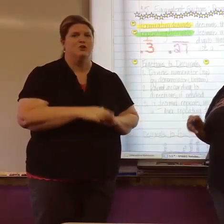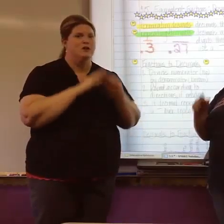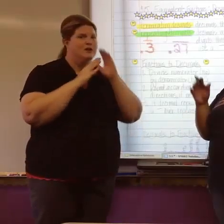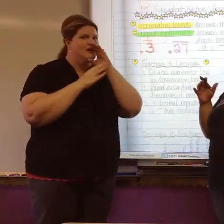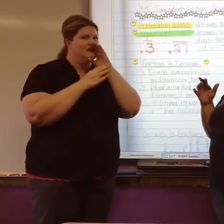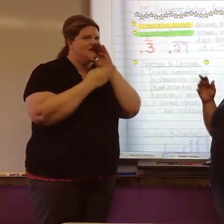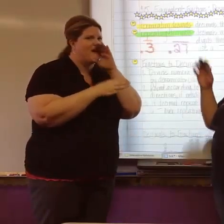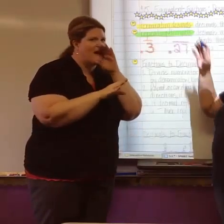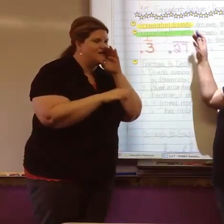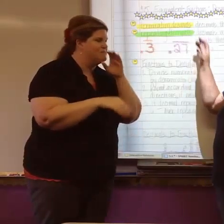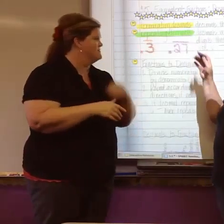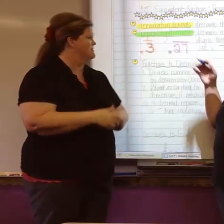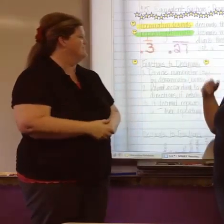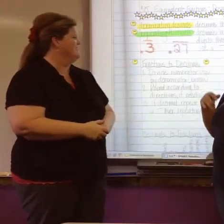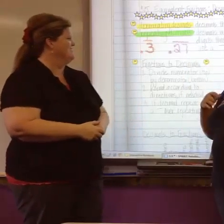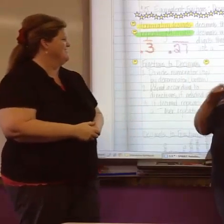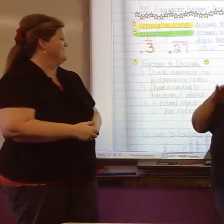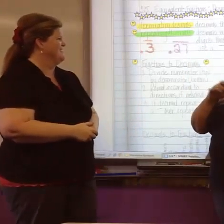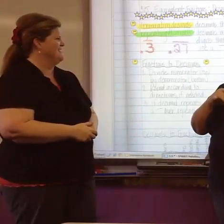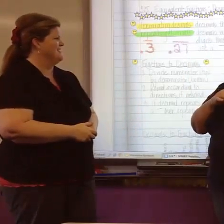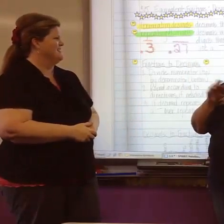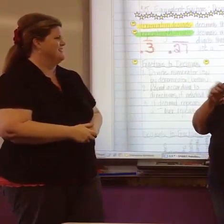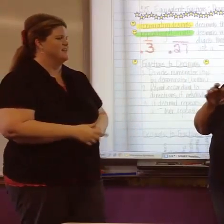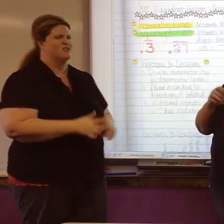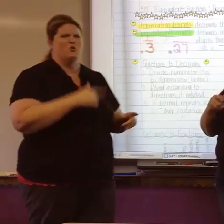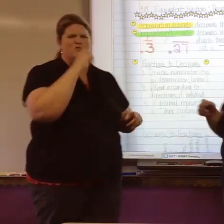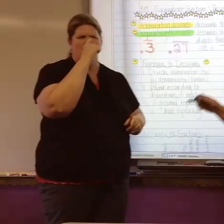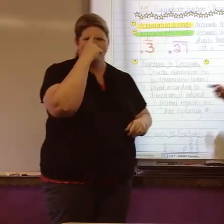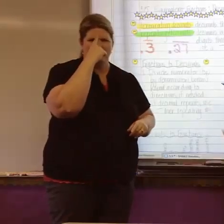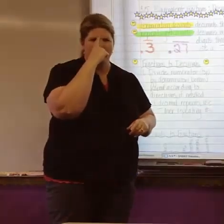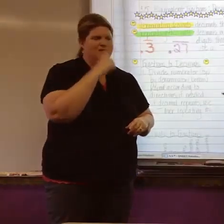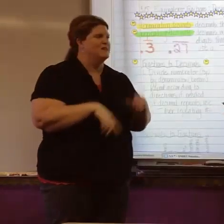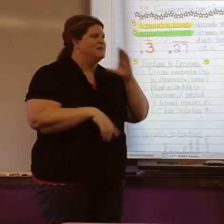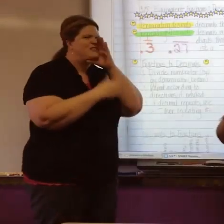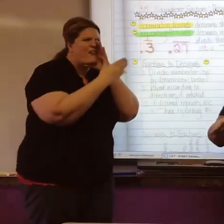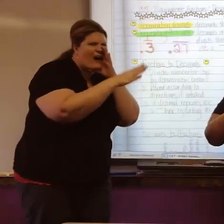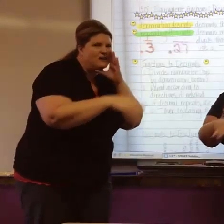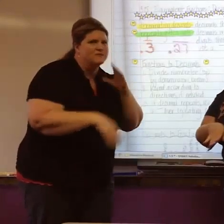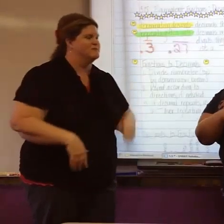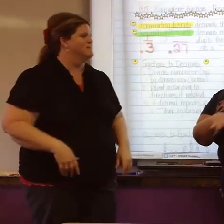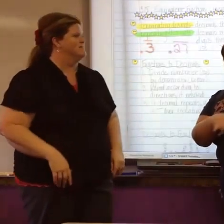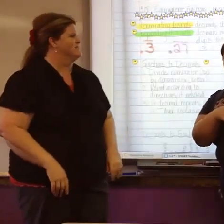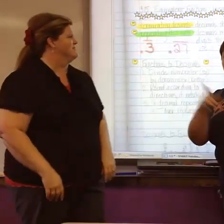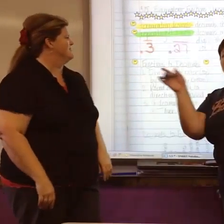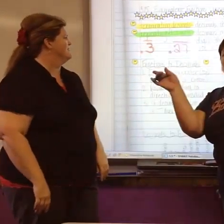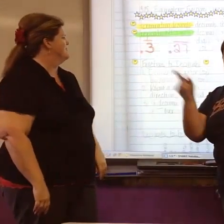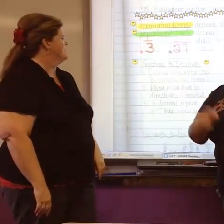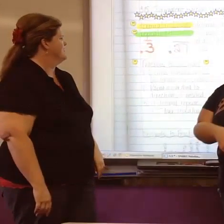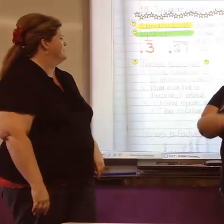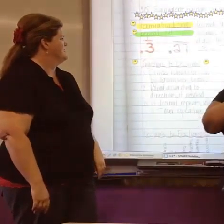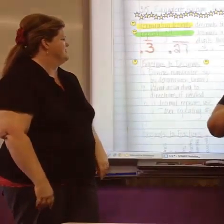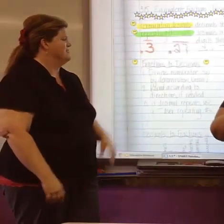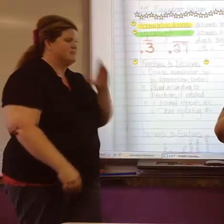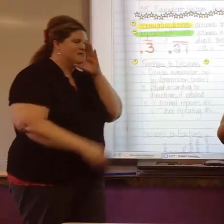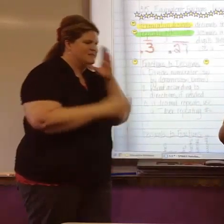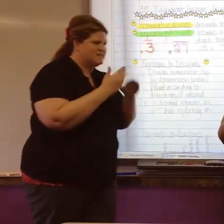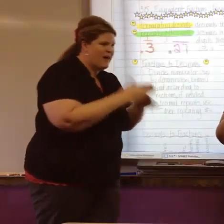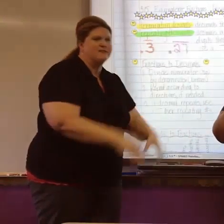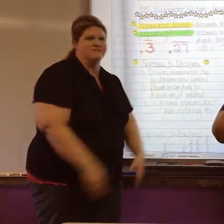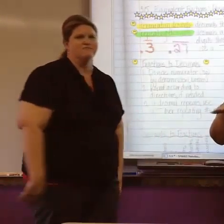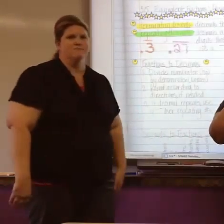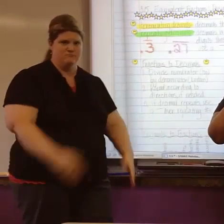I started thinking, and that was bad. Don't think. We're going to divide. She's so smart. We're going to